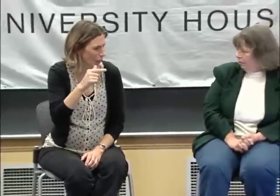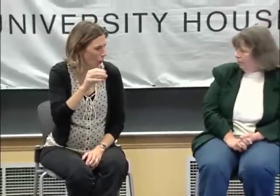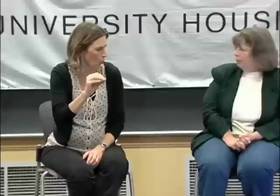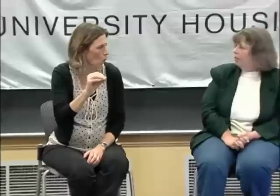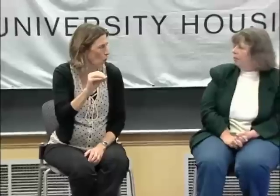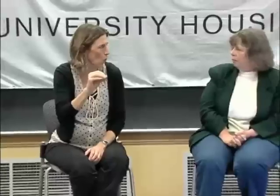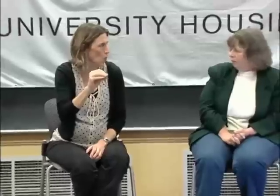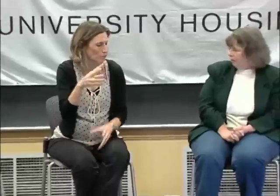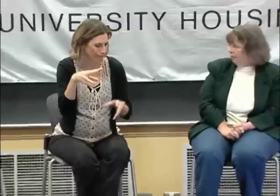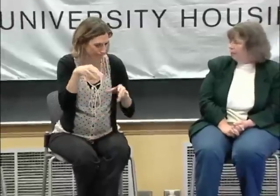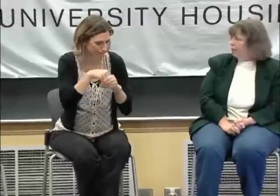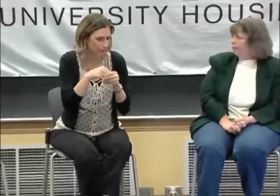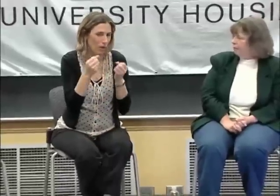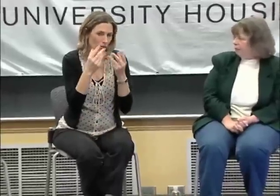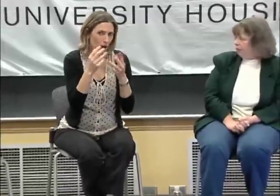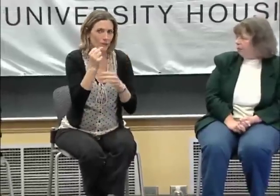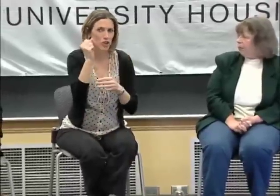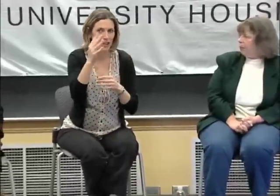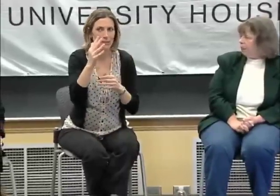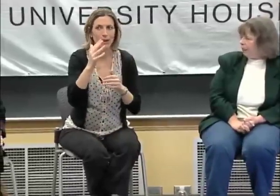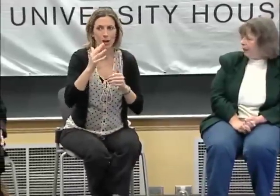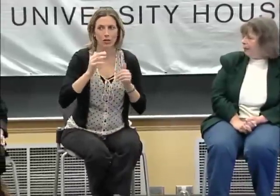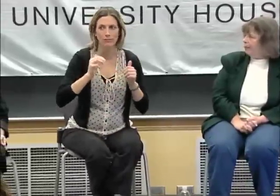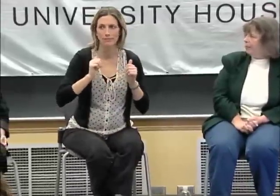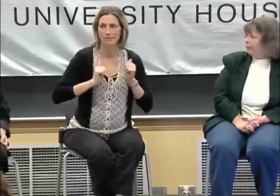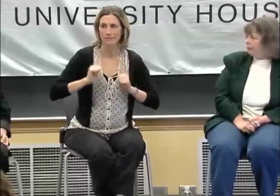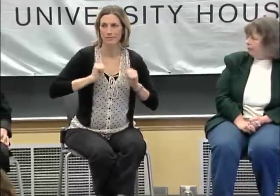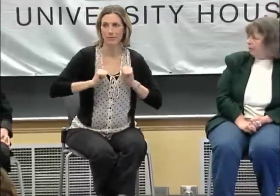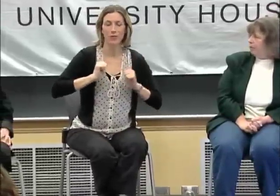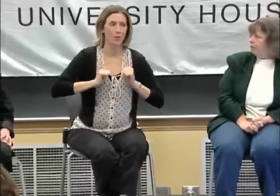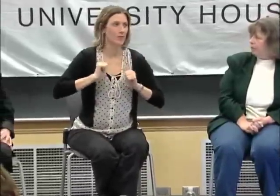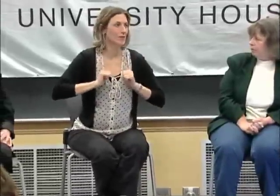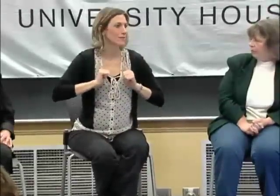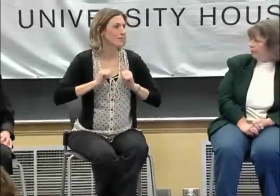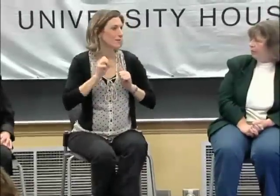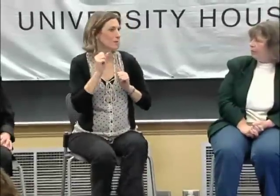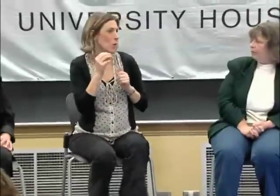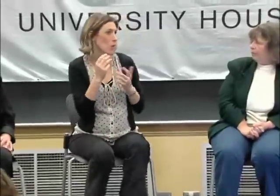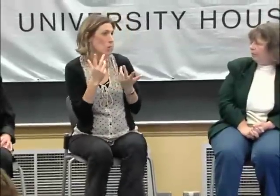Howie Seago, and he's involved in many of the Shakespeare performances.